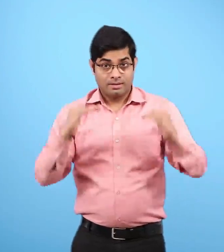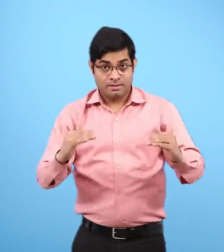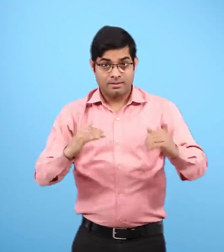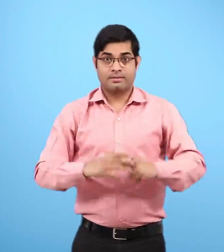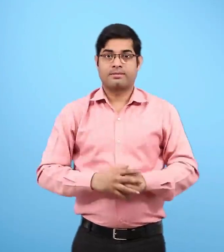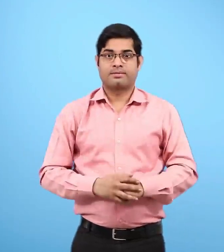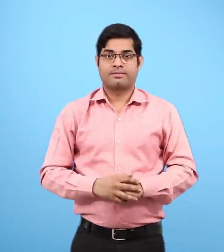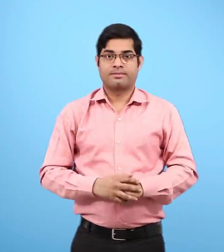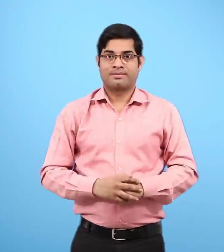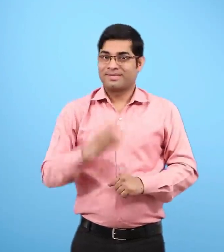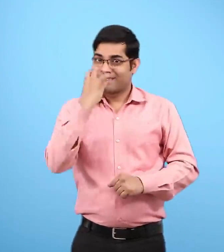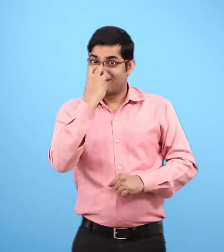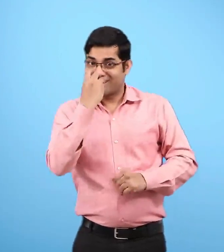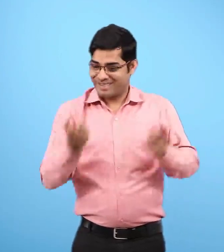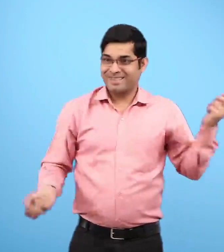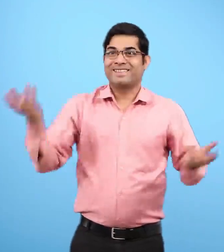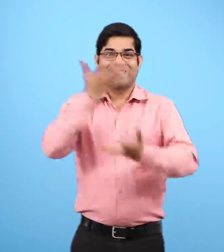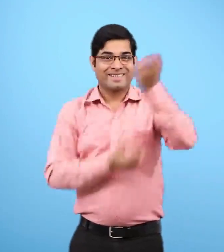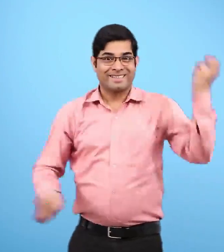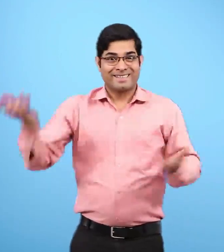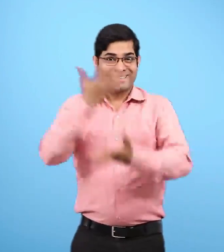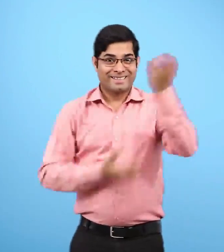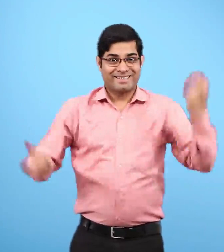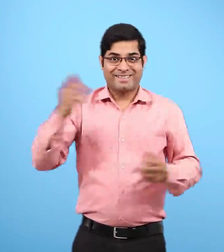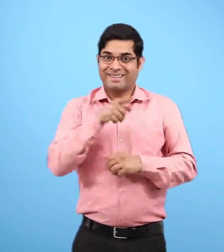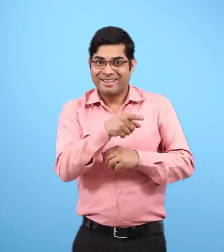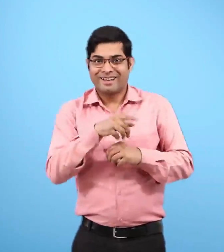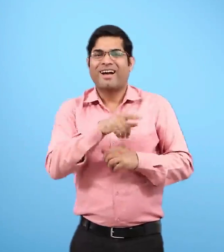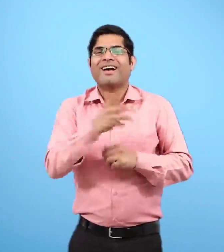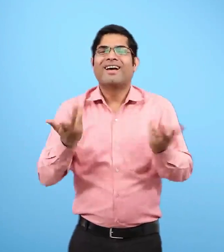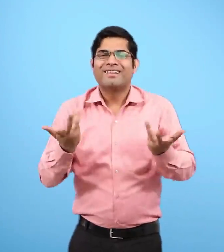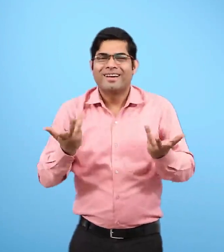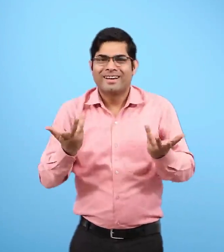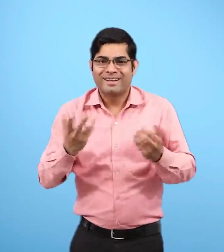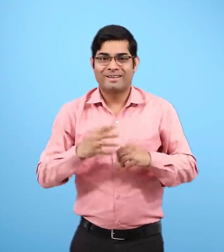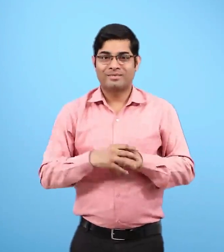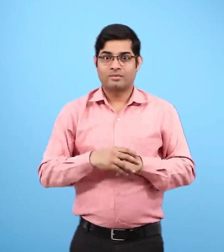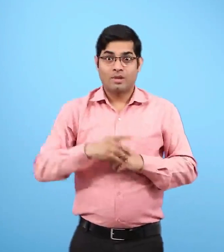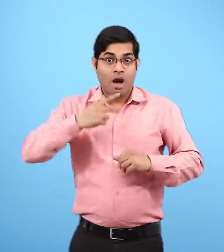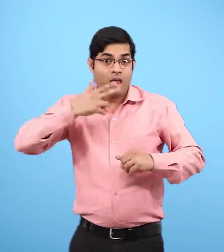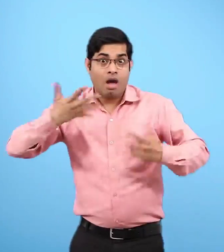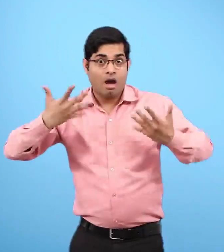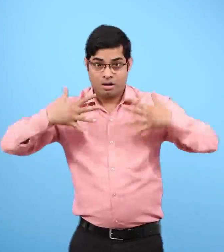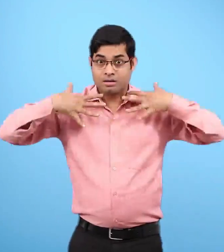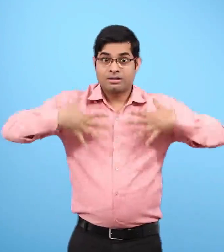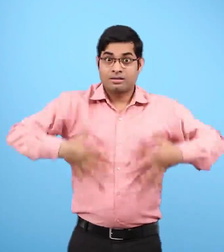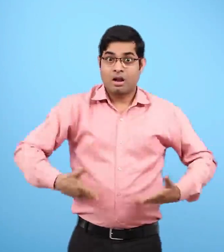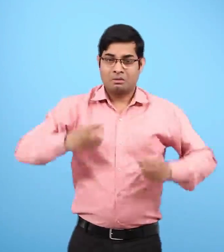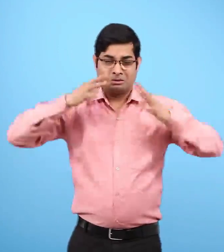Part 4. Picture shows 3 clowns. A clown is a performer